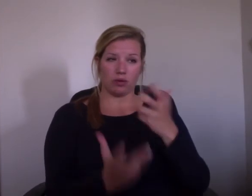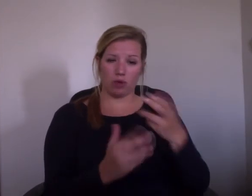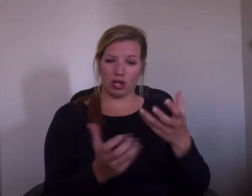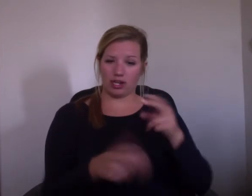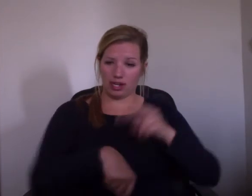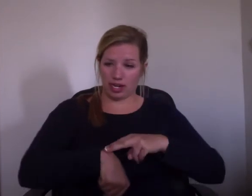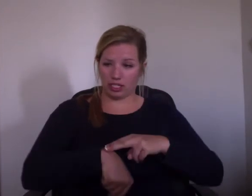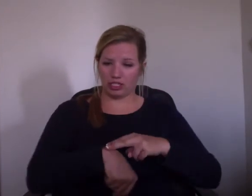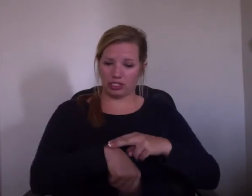approve